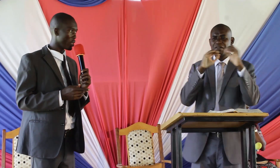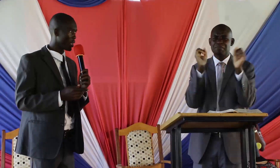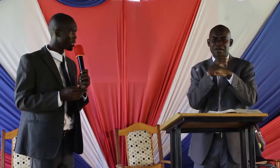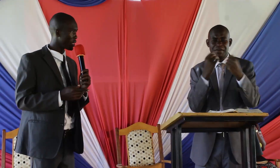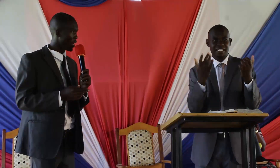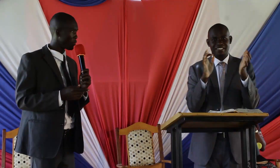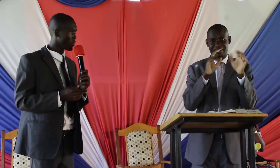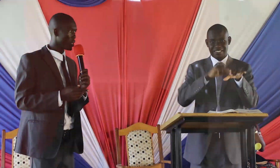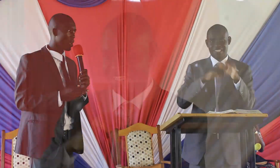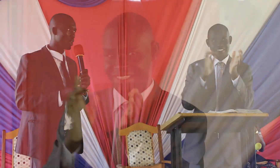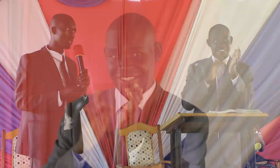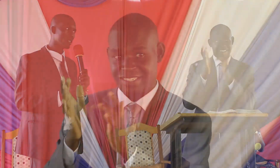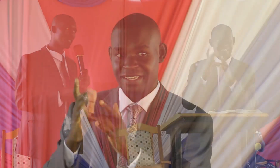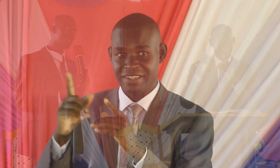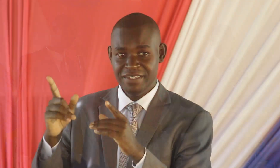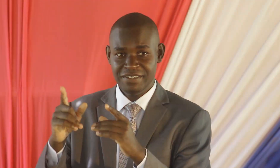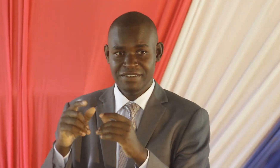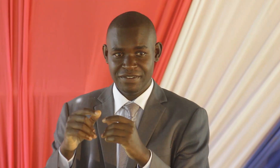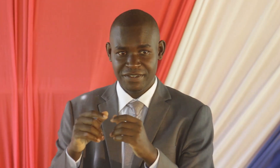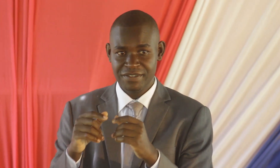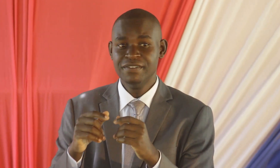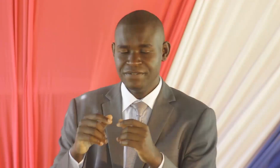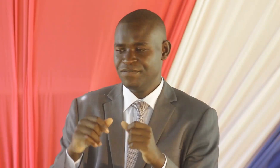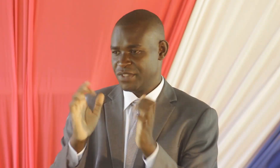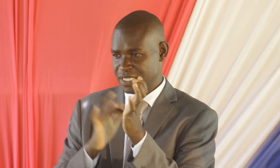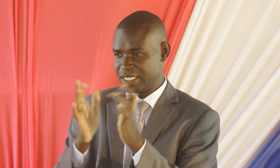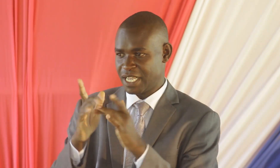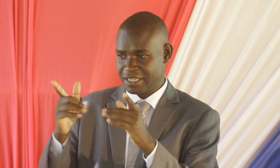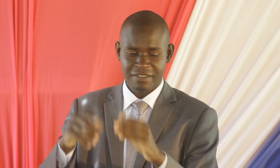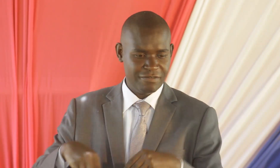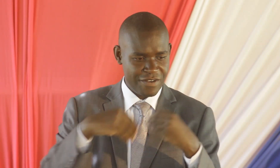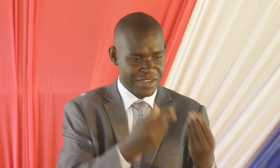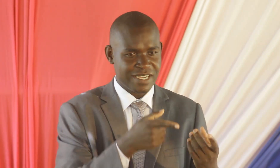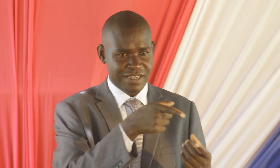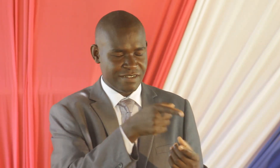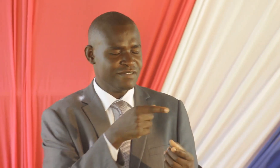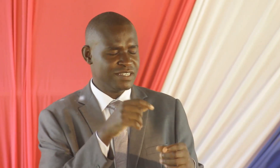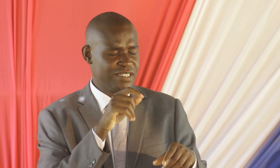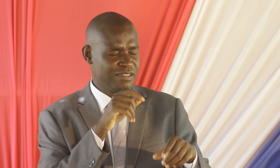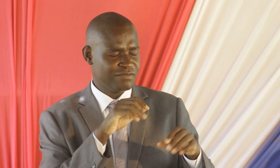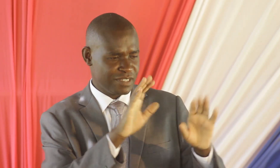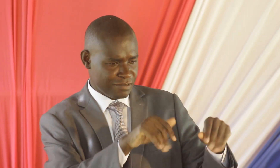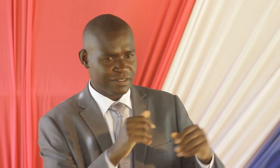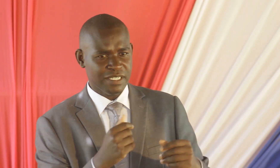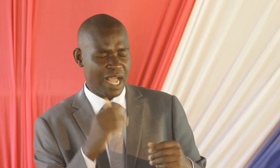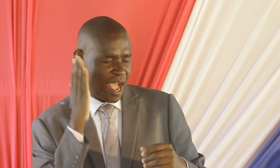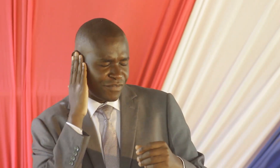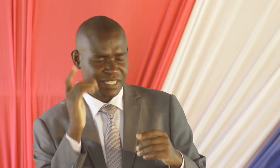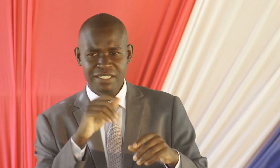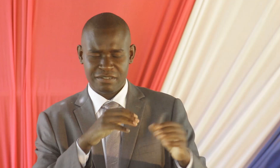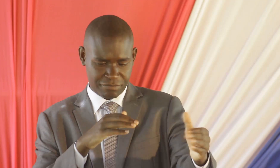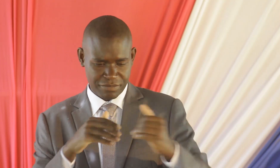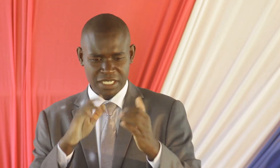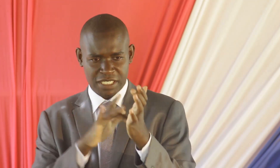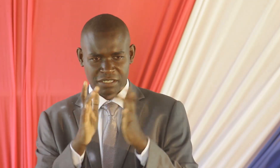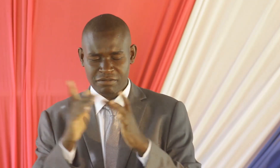he said, here is a deaf. It is not able to hear. Then they called